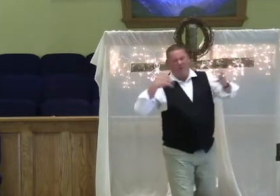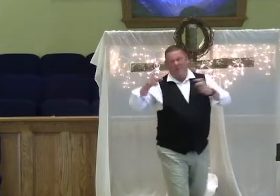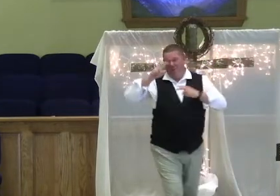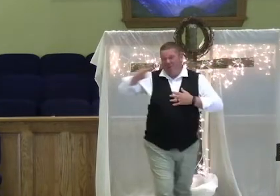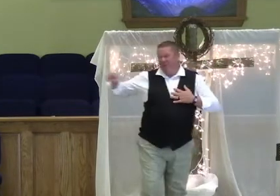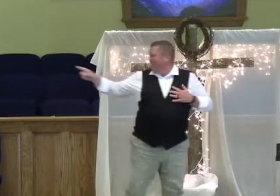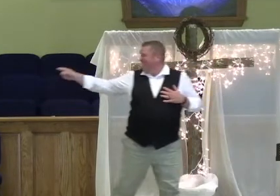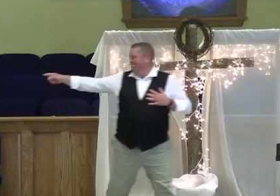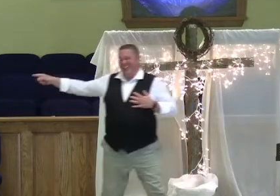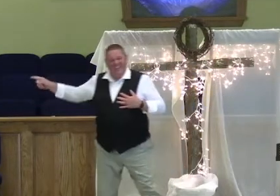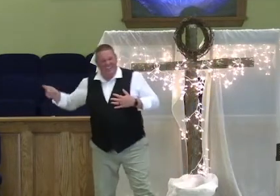Now, I want you to look at this.